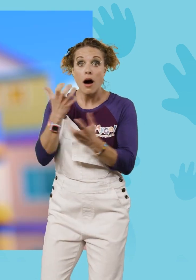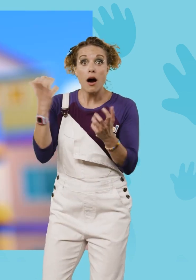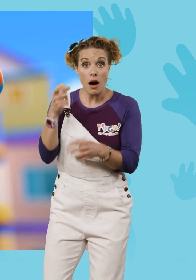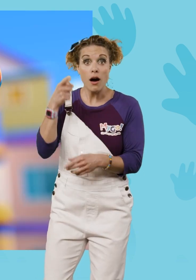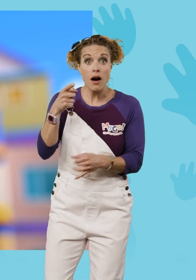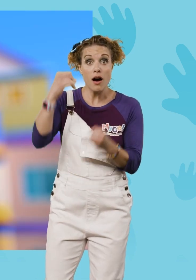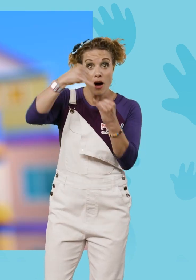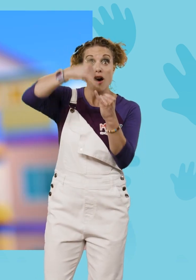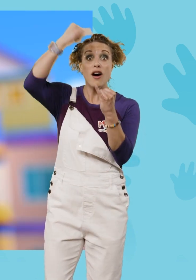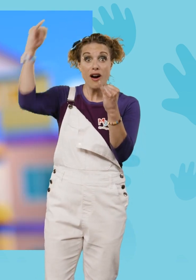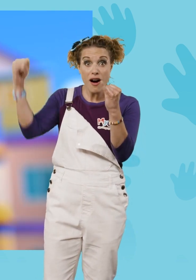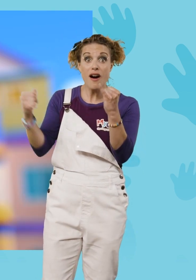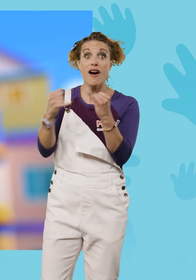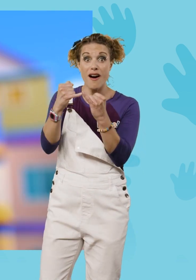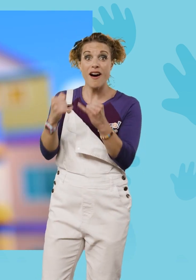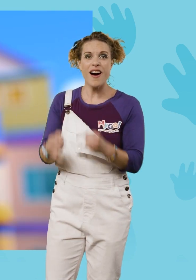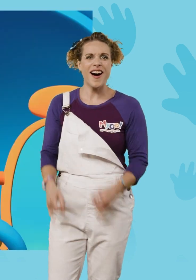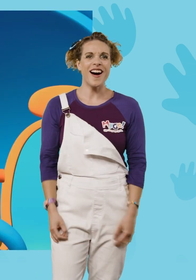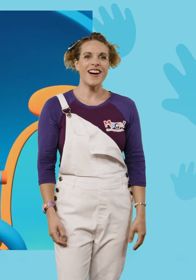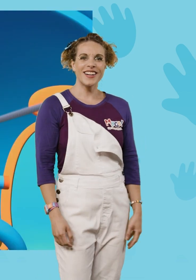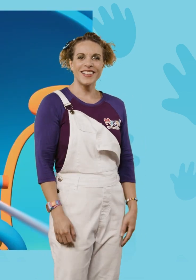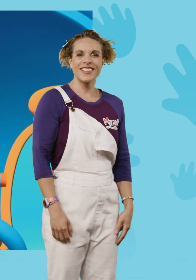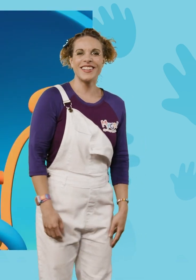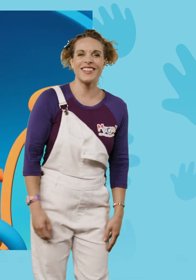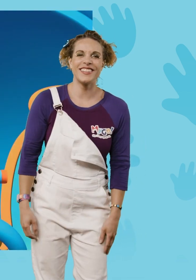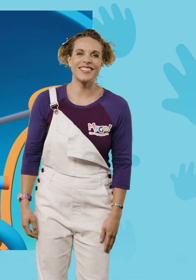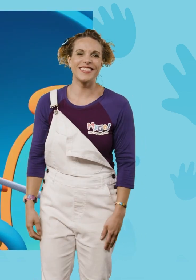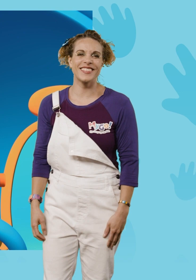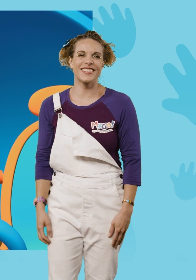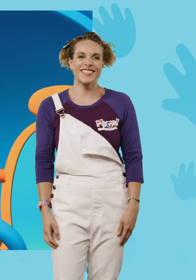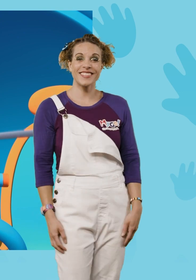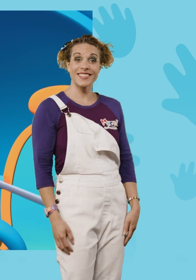Whoa! It is a circle shape.